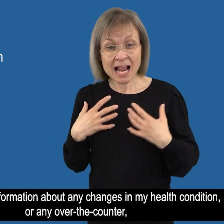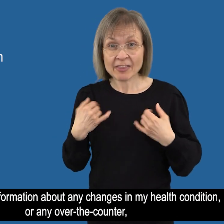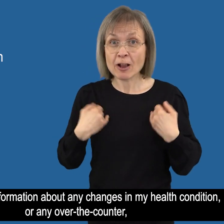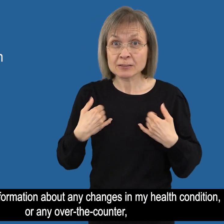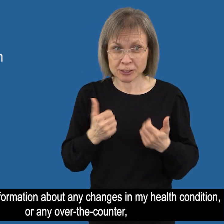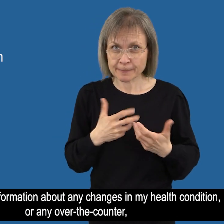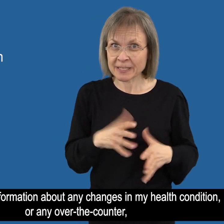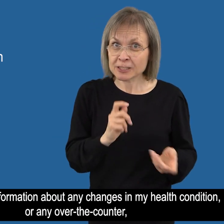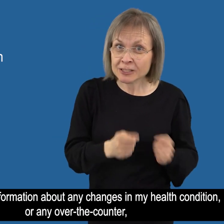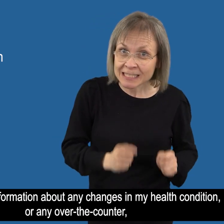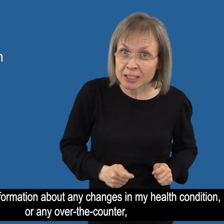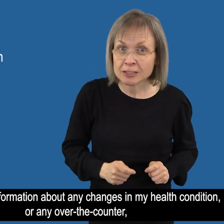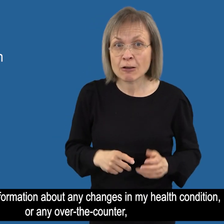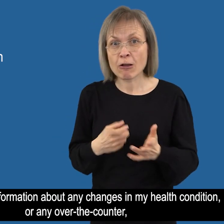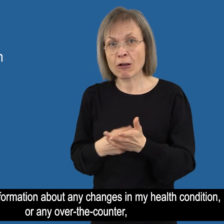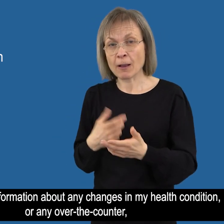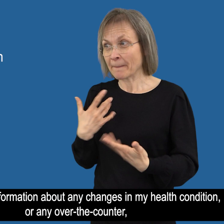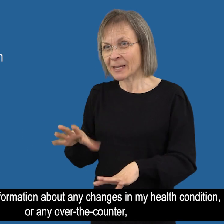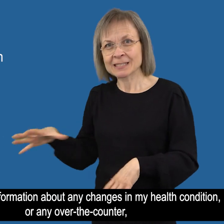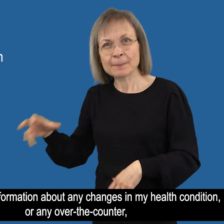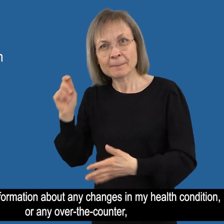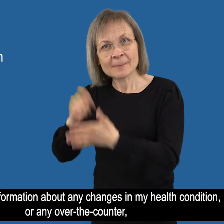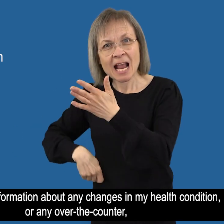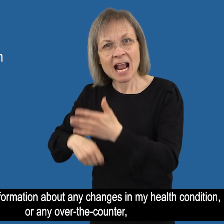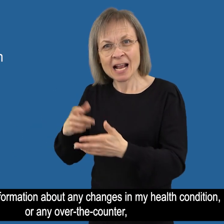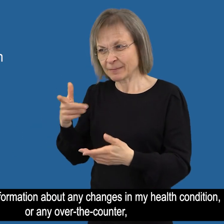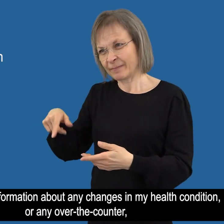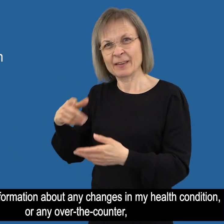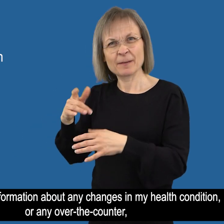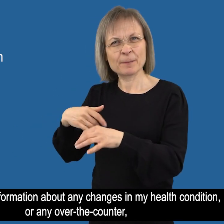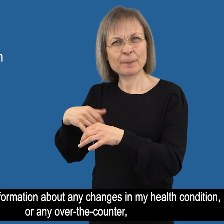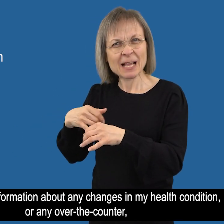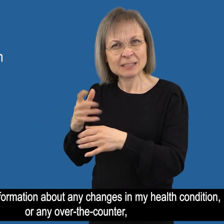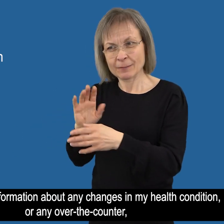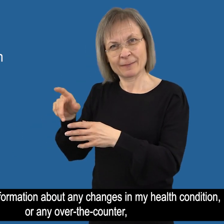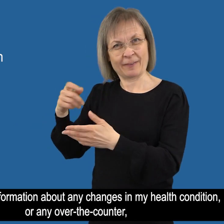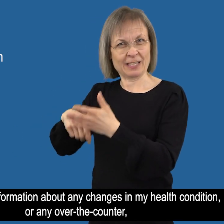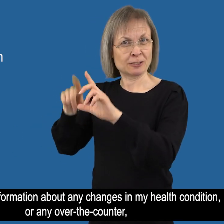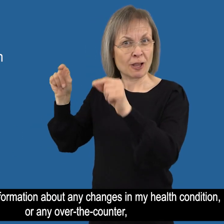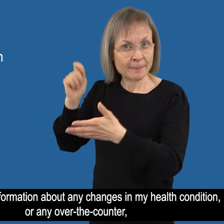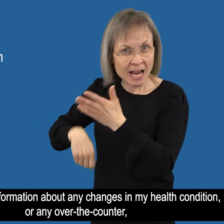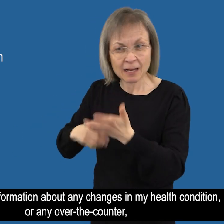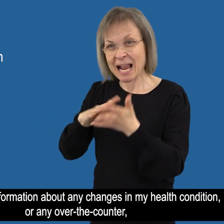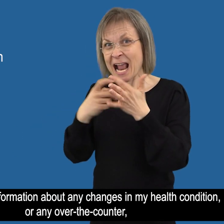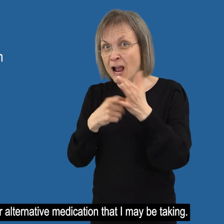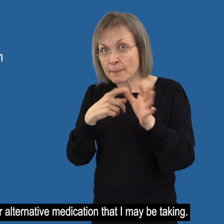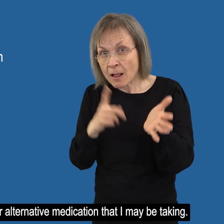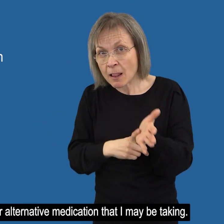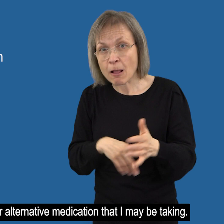to my care and treatment. This includes information about any changes in my health condition or any